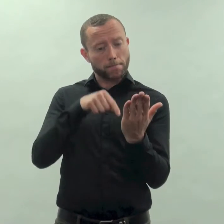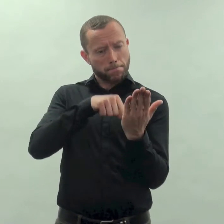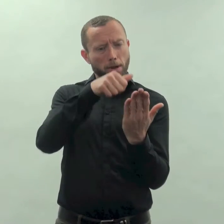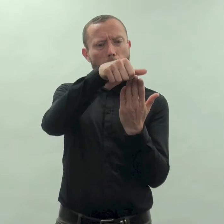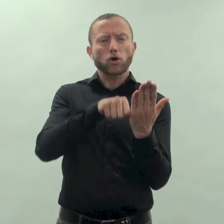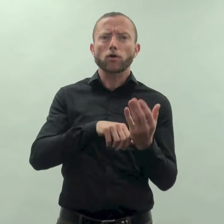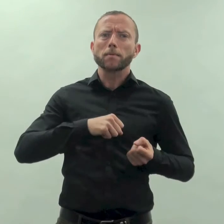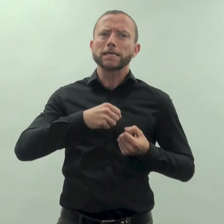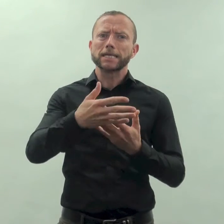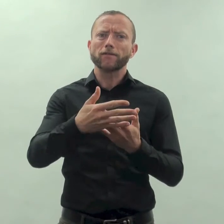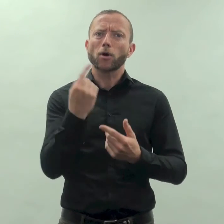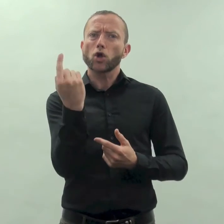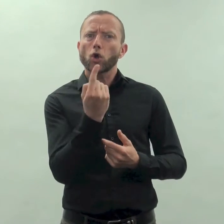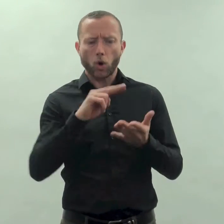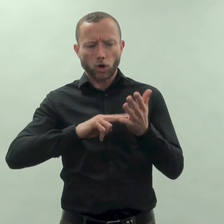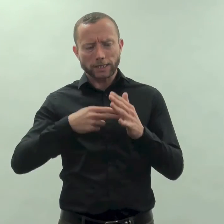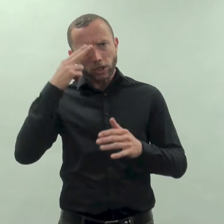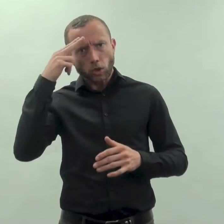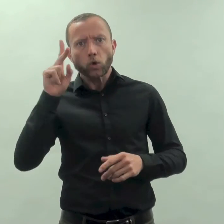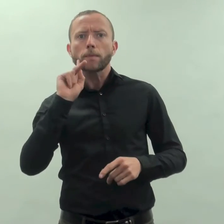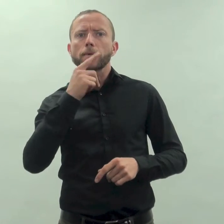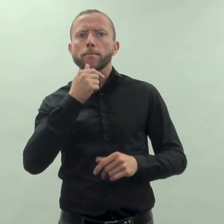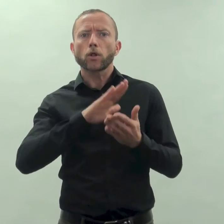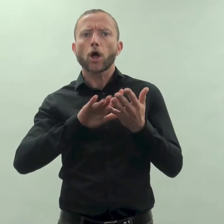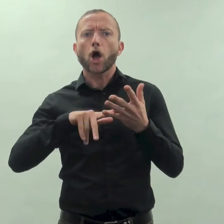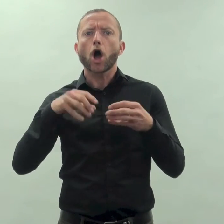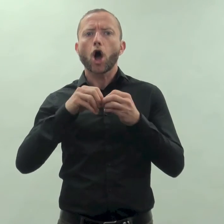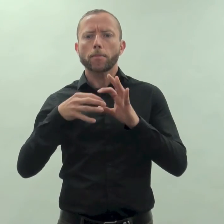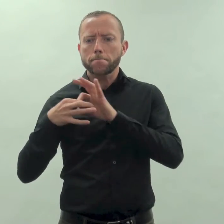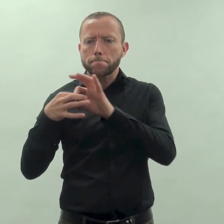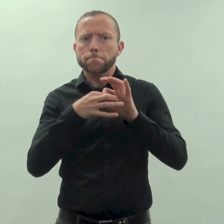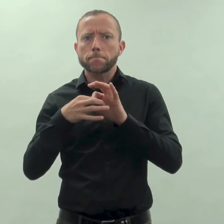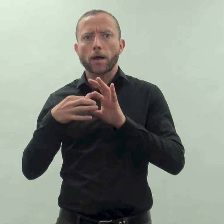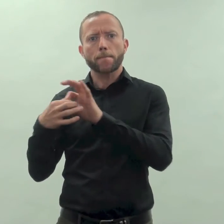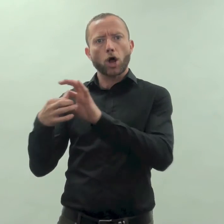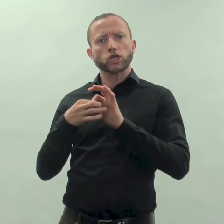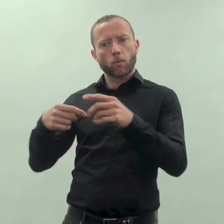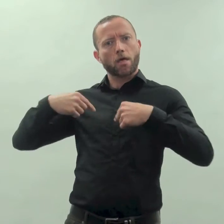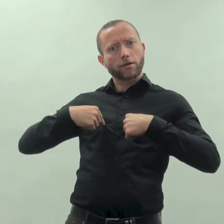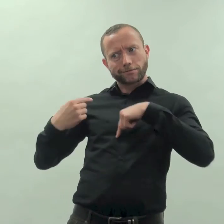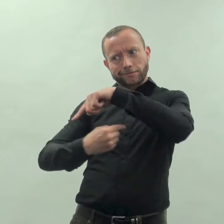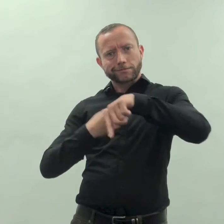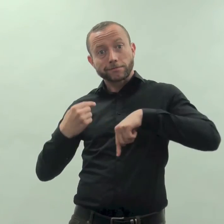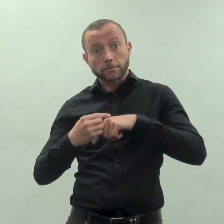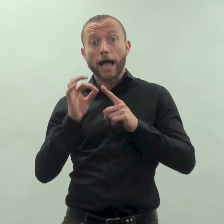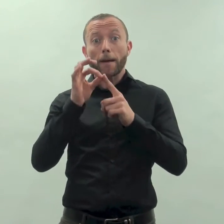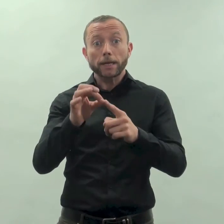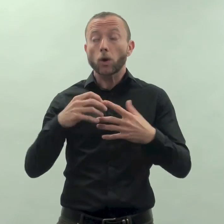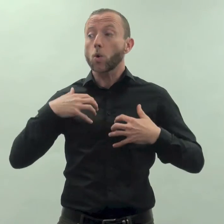programme. The programme is being delivered by People Hub in collaboration with NHS England. Applicants must be